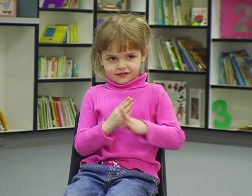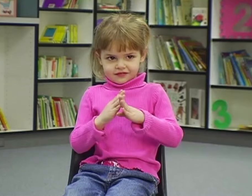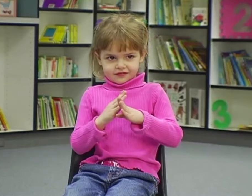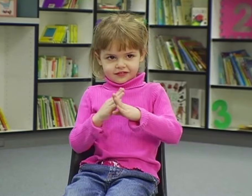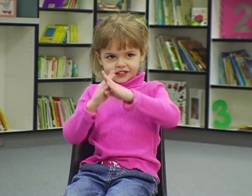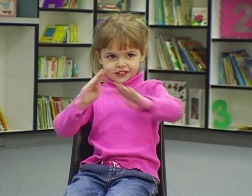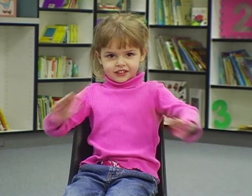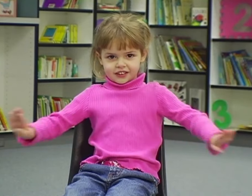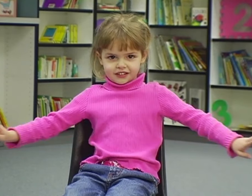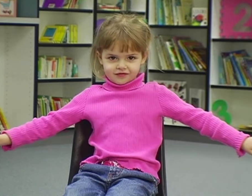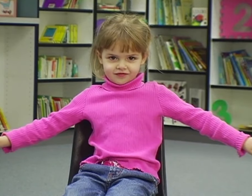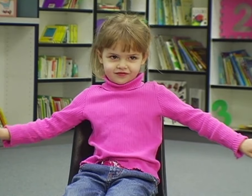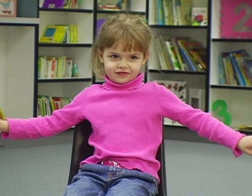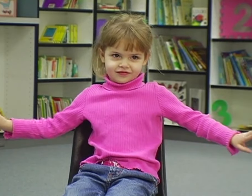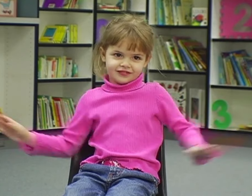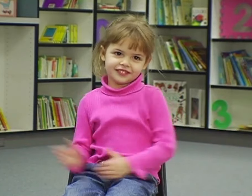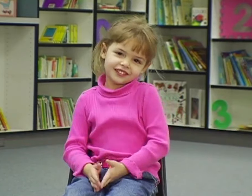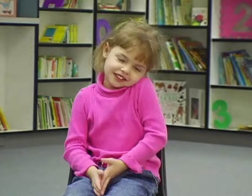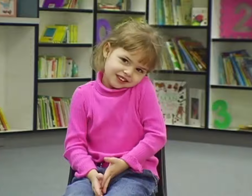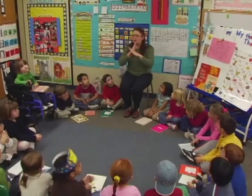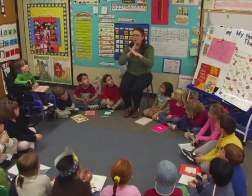Your hands quiet all the noise.